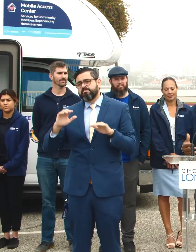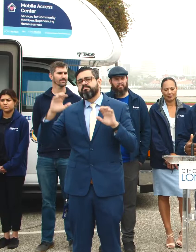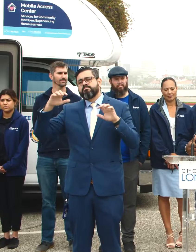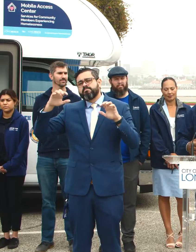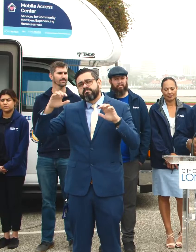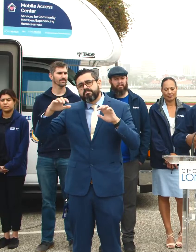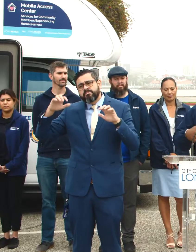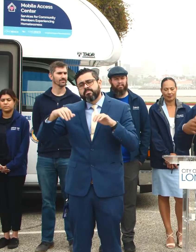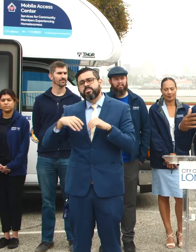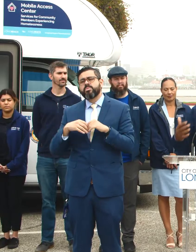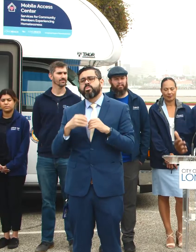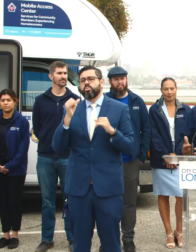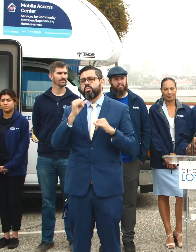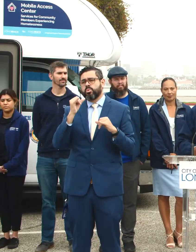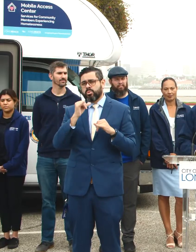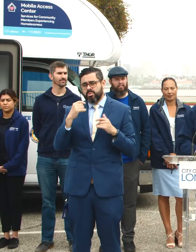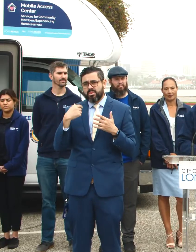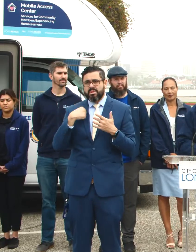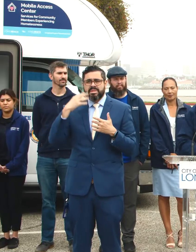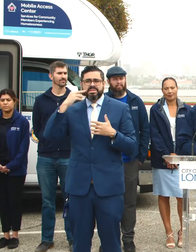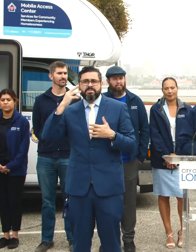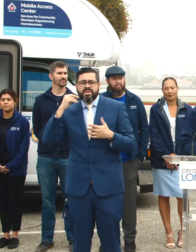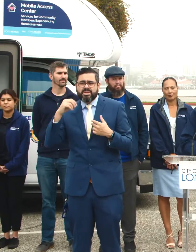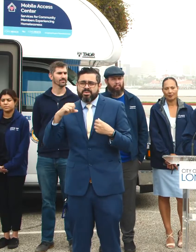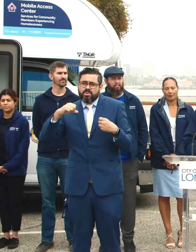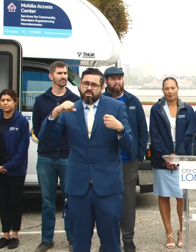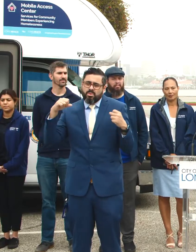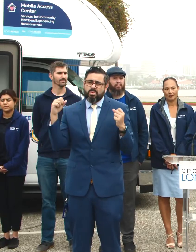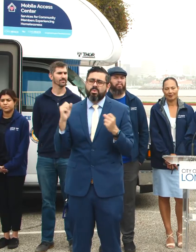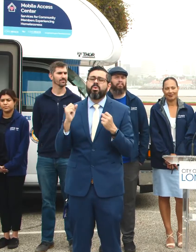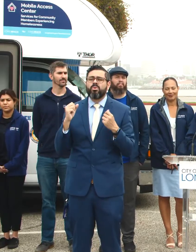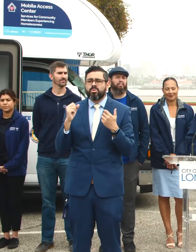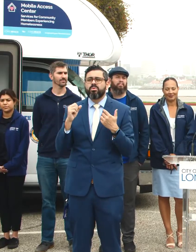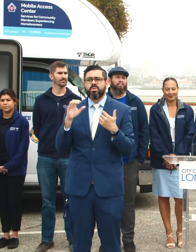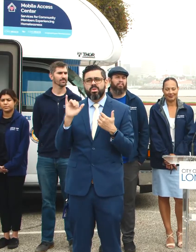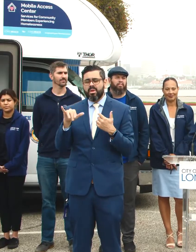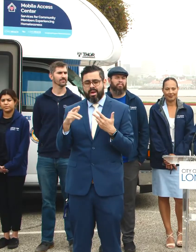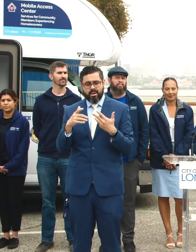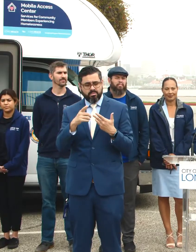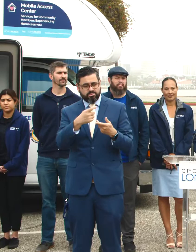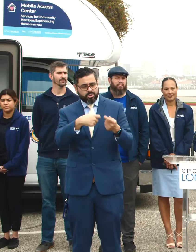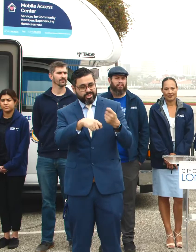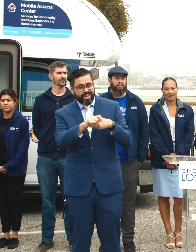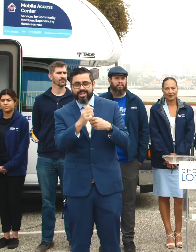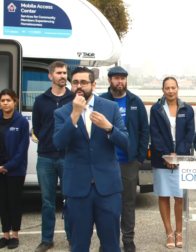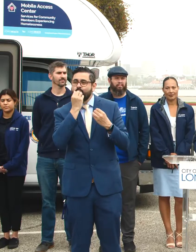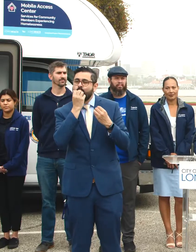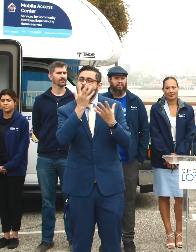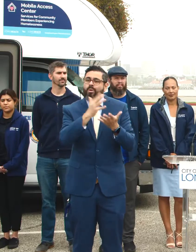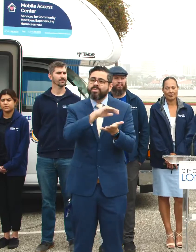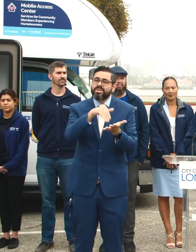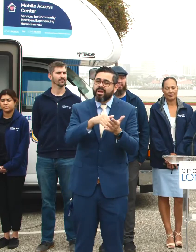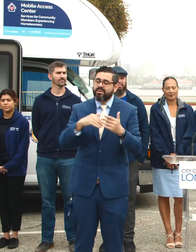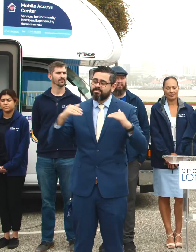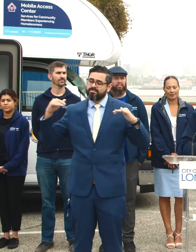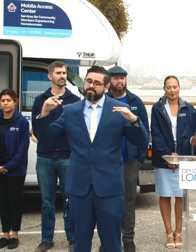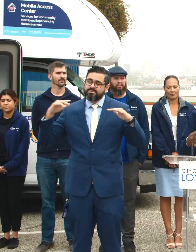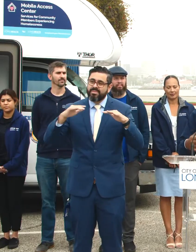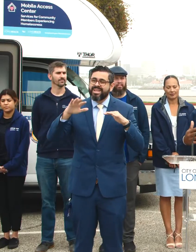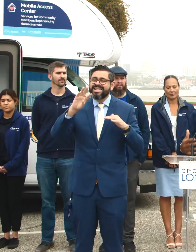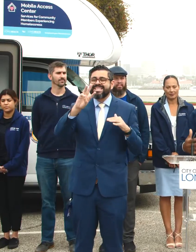to the 40s, when we had rain, the city's multi-service center transformed into a warming center, providing 60